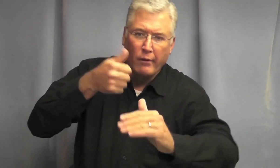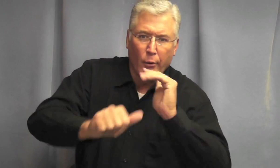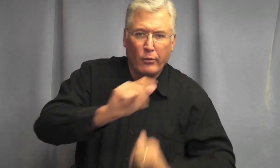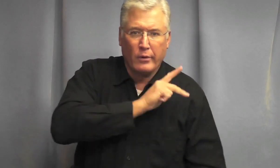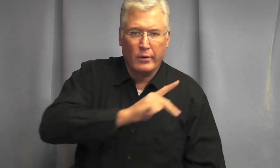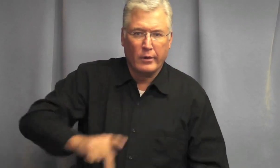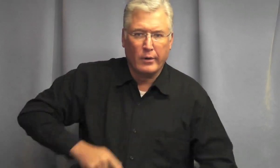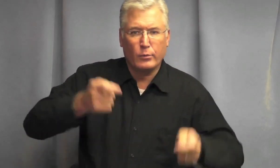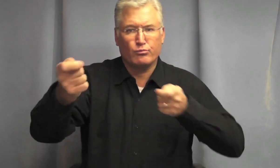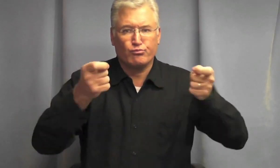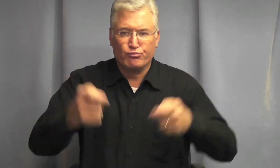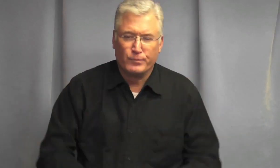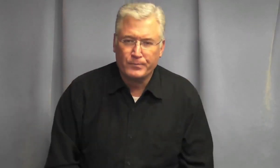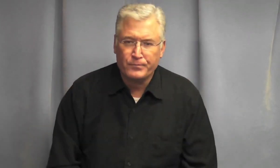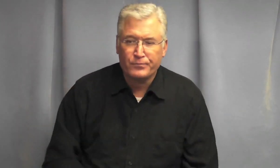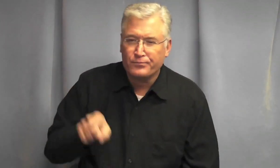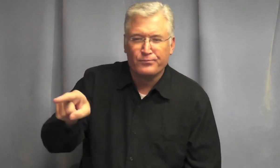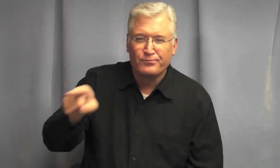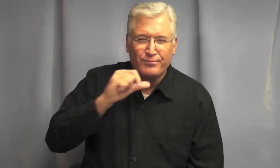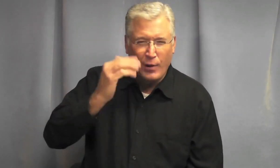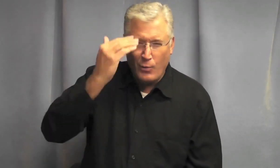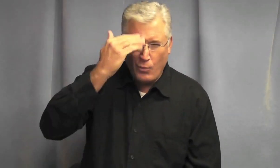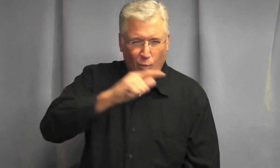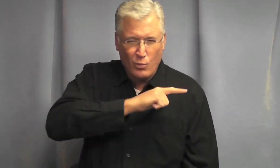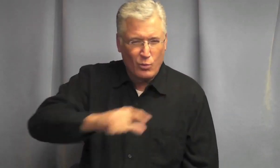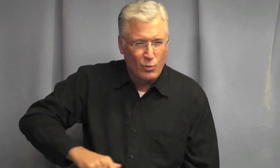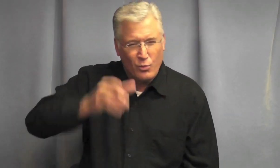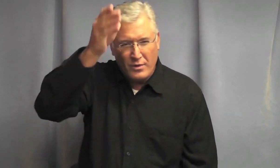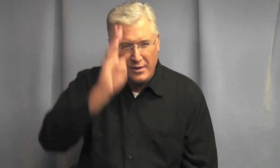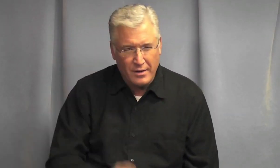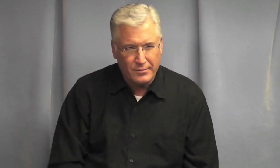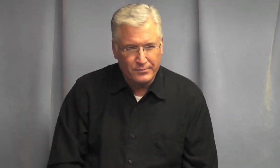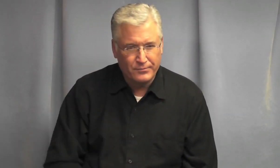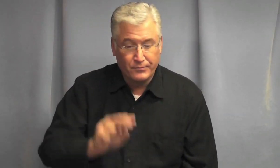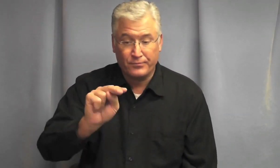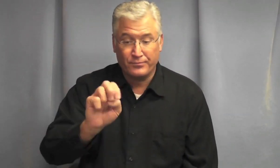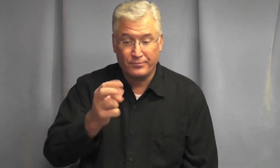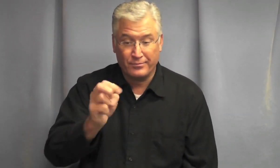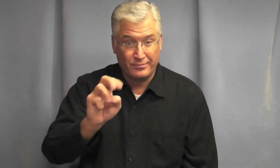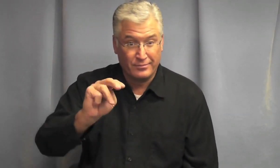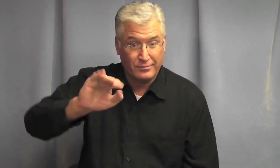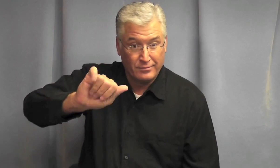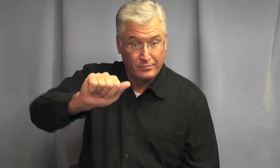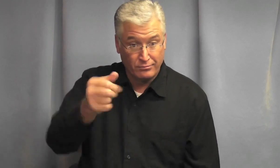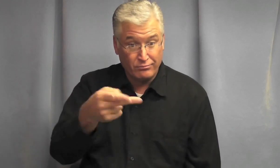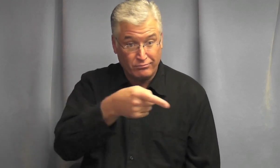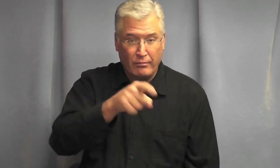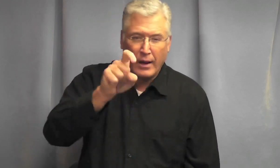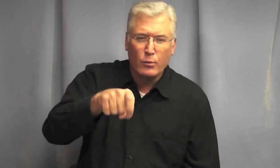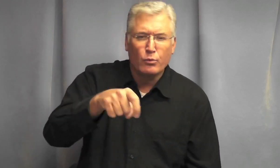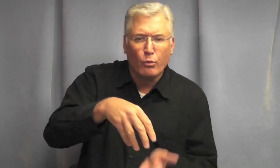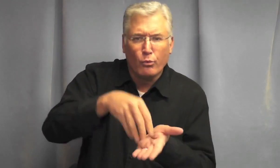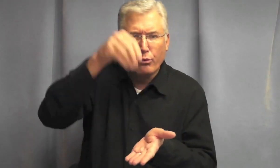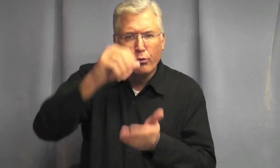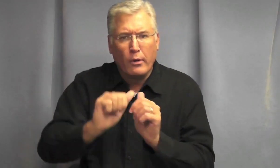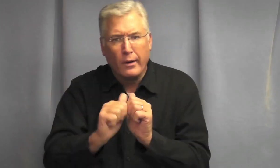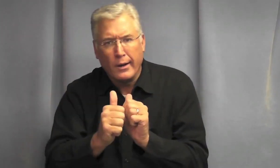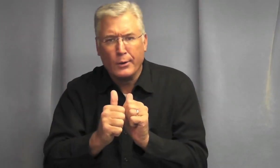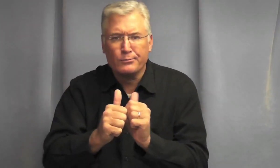to the Lord while under the king of Persia there. The king of Persia didn't know the Lord, and Nehemiah had